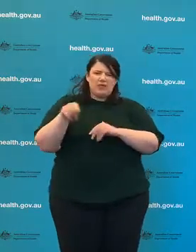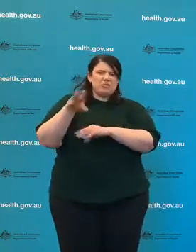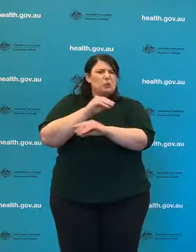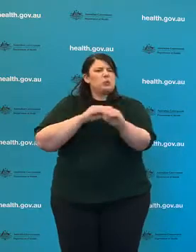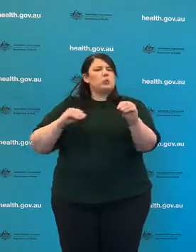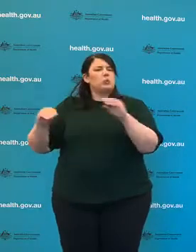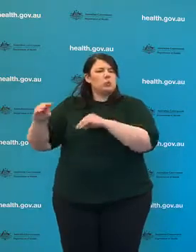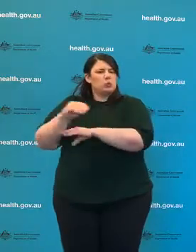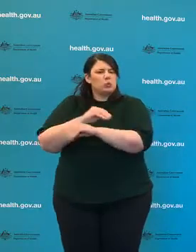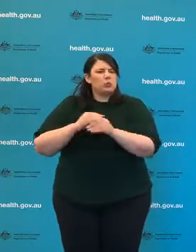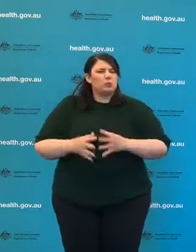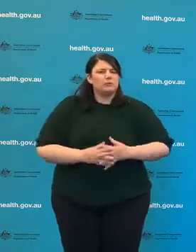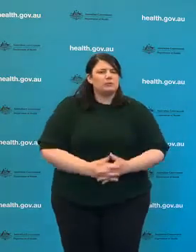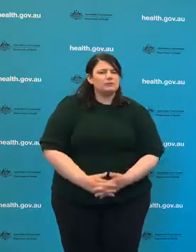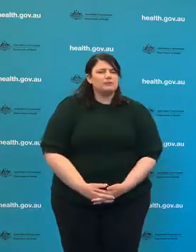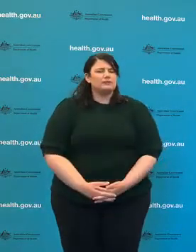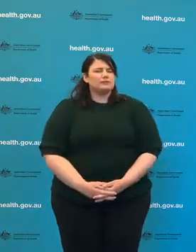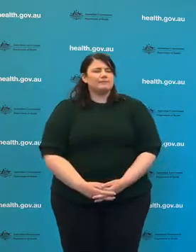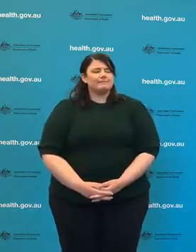disease